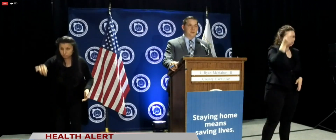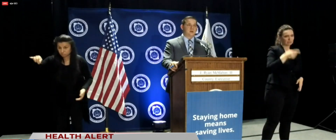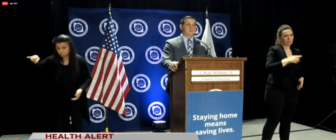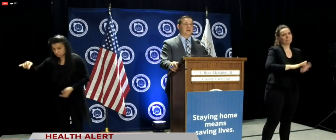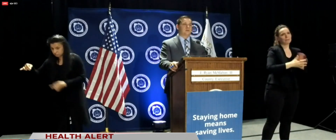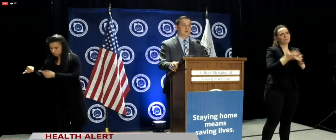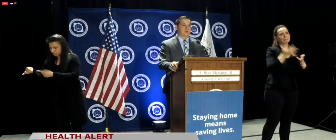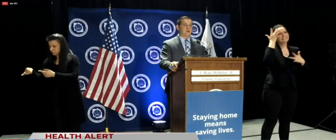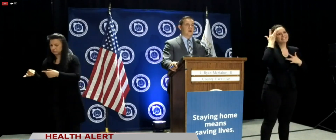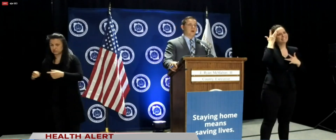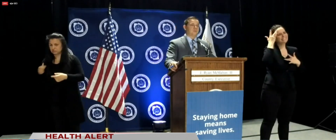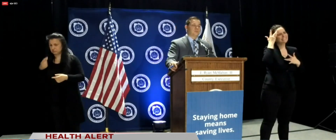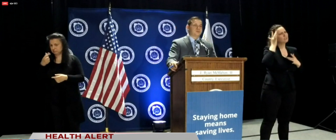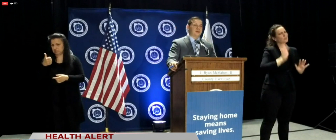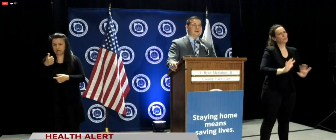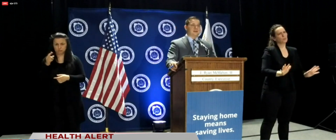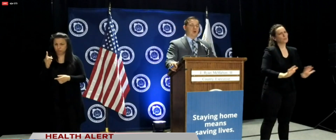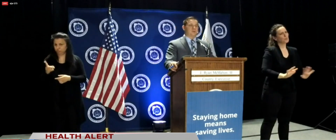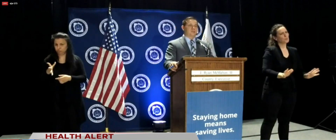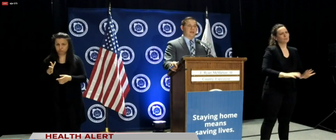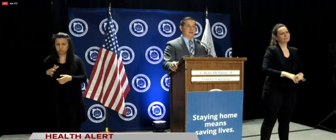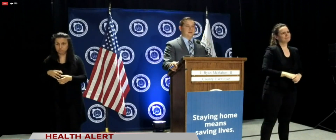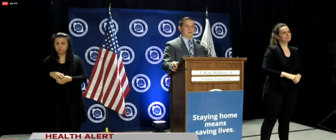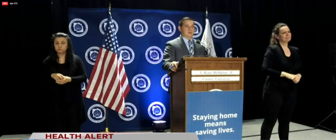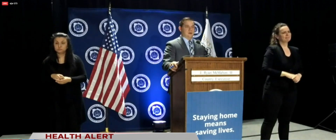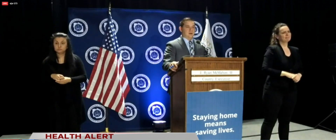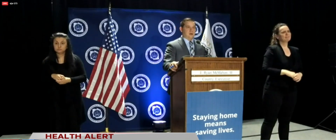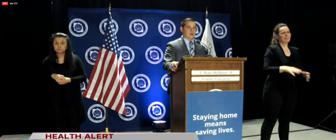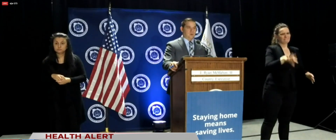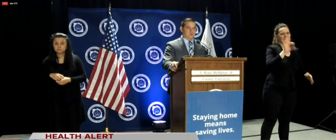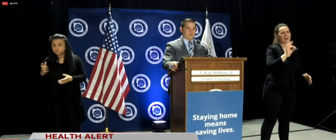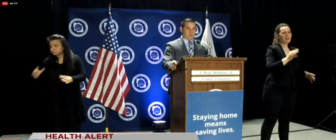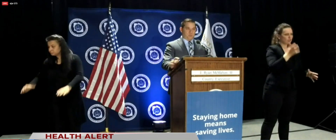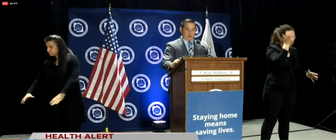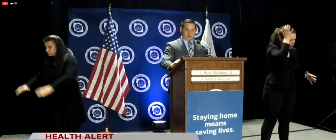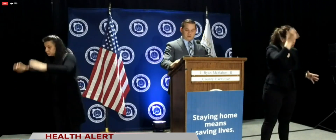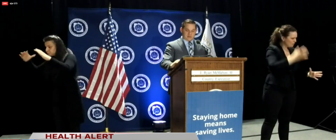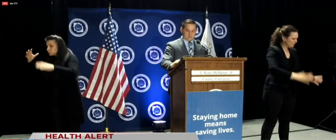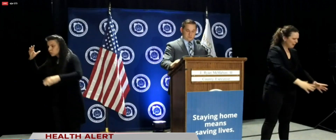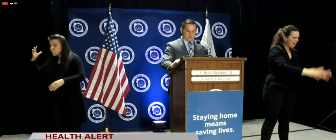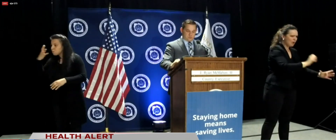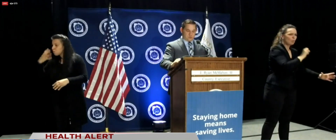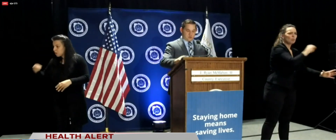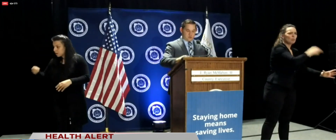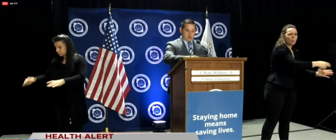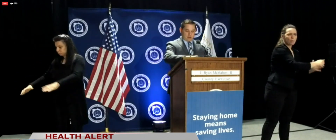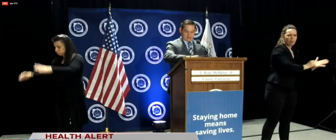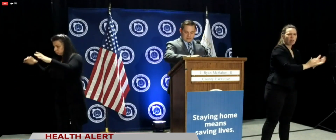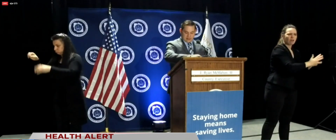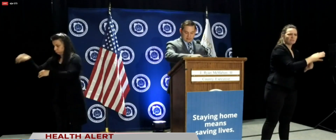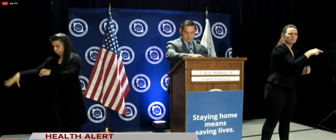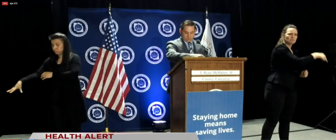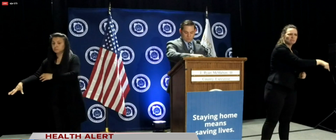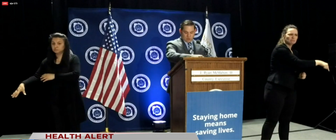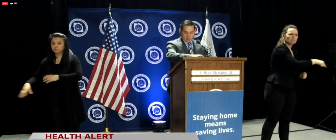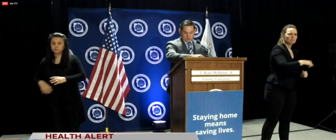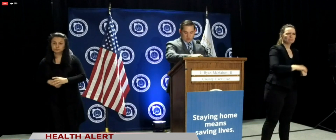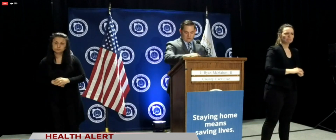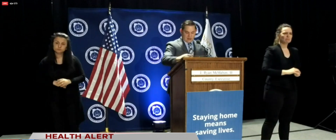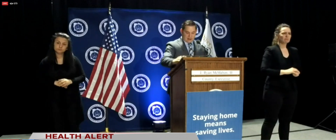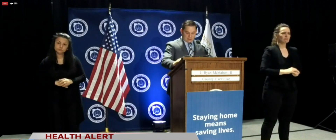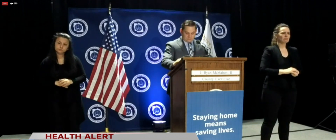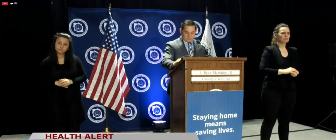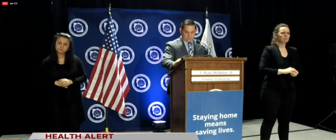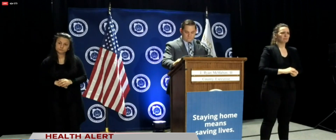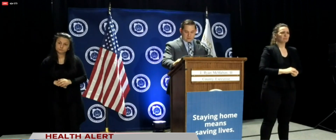sanitary behavior. Please find a garbage can. Our grocery store partners asked me to say that. Also,